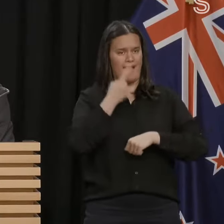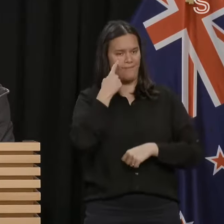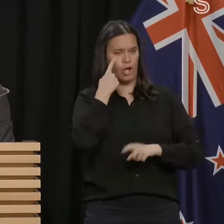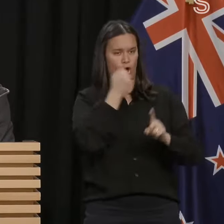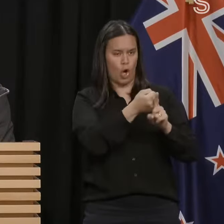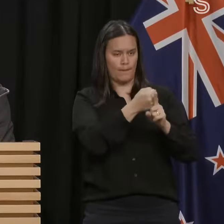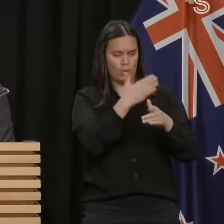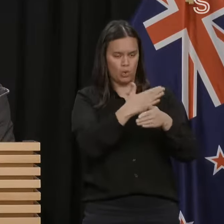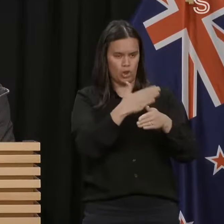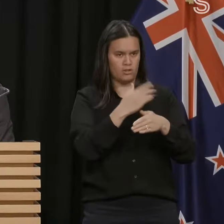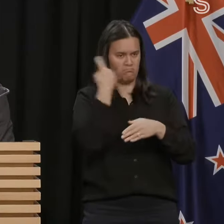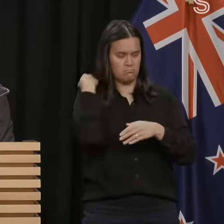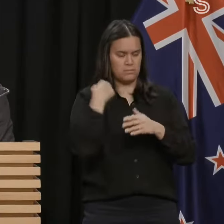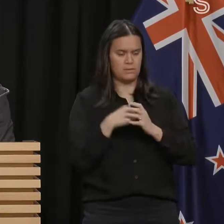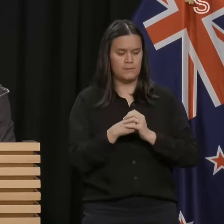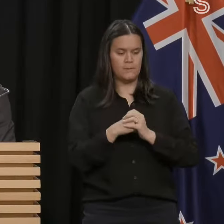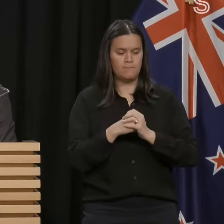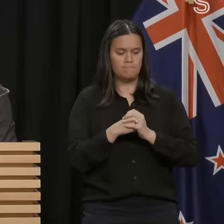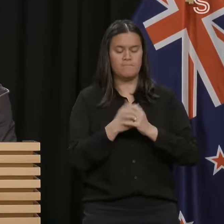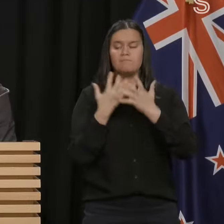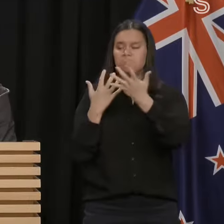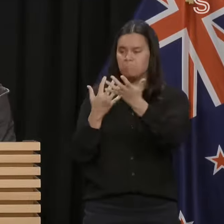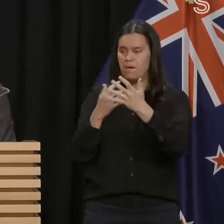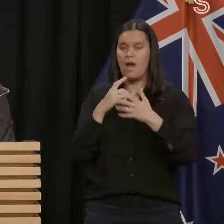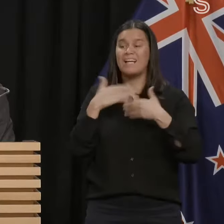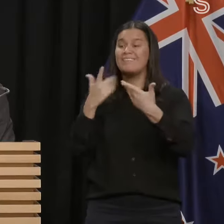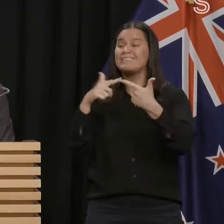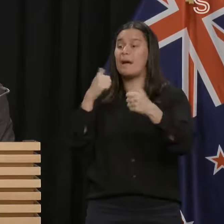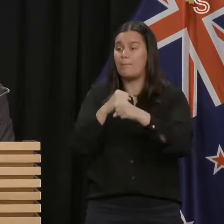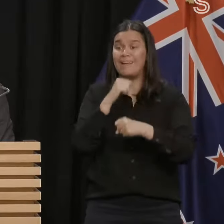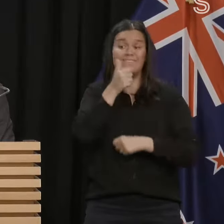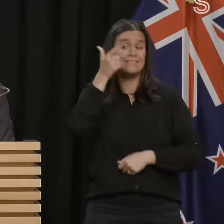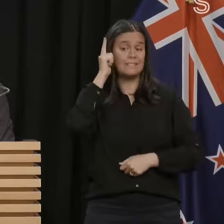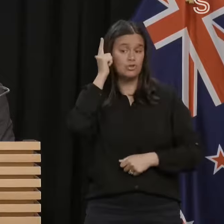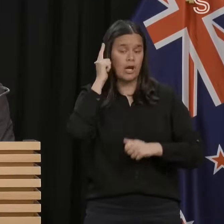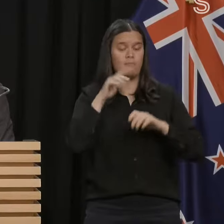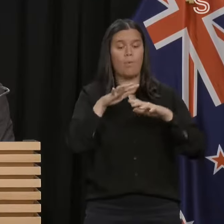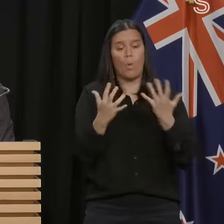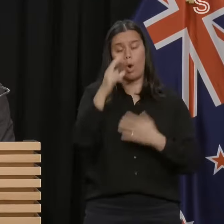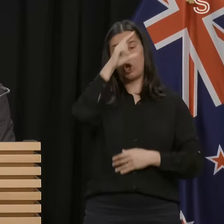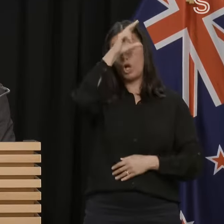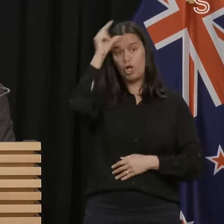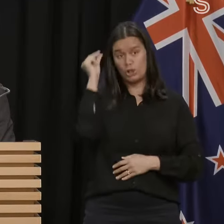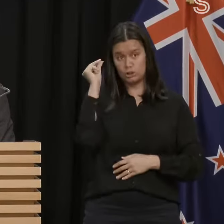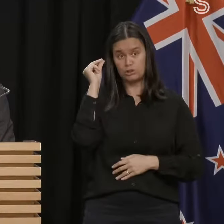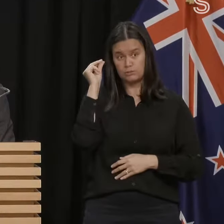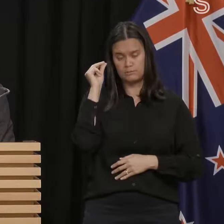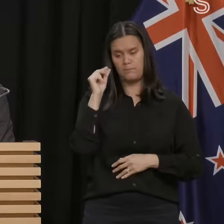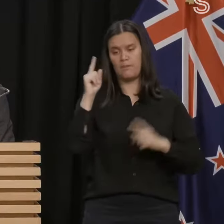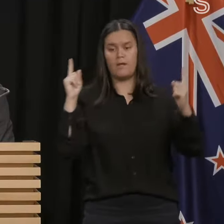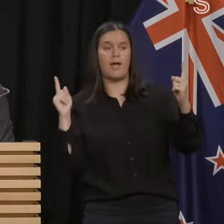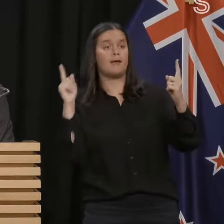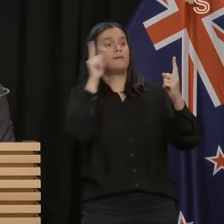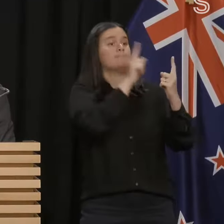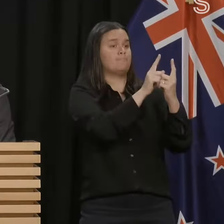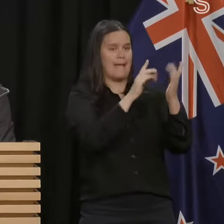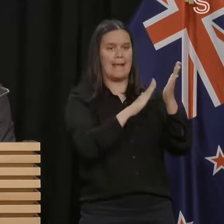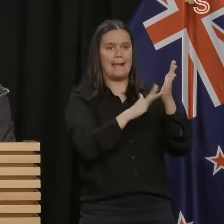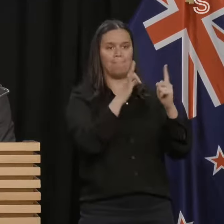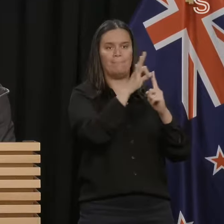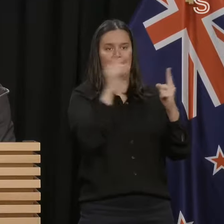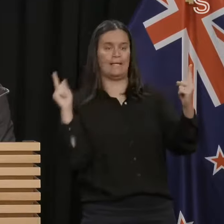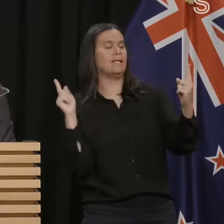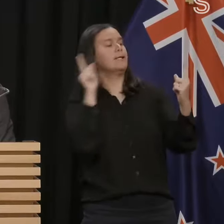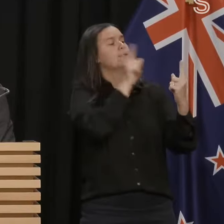you are a teacher or a nurse and you go and you meet your local member of Parliament in order to press